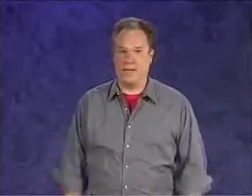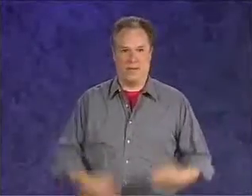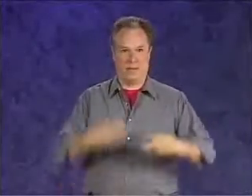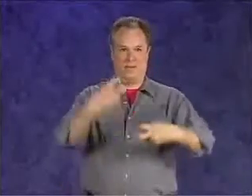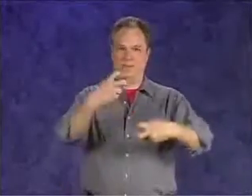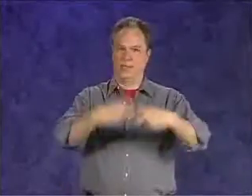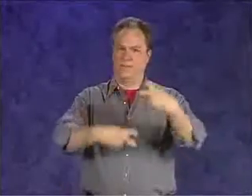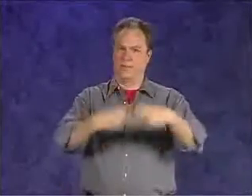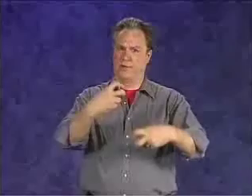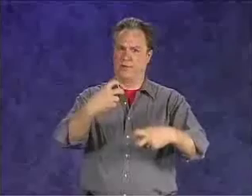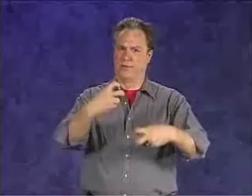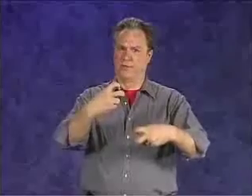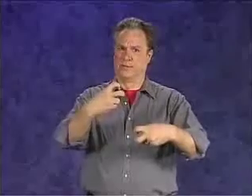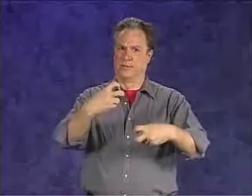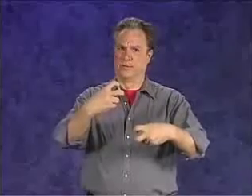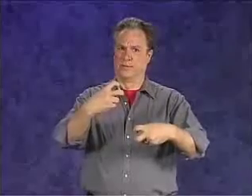meaning difficult.